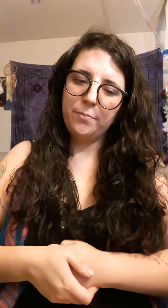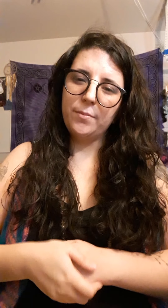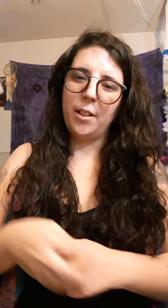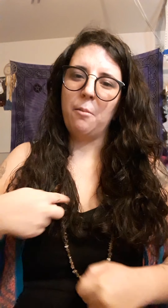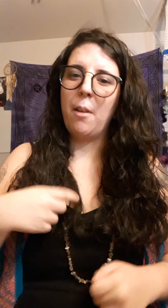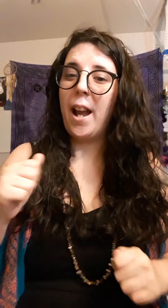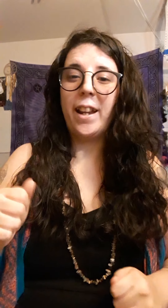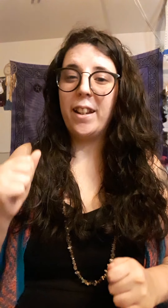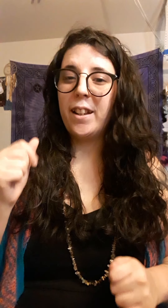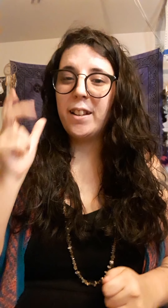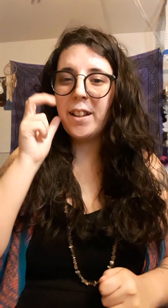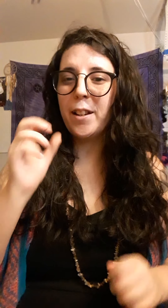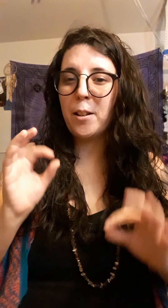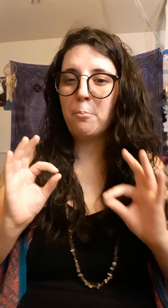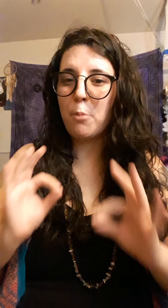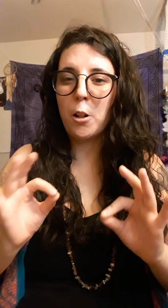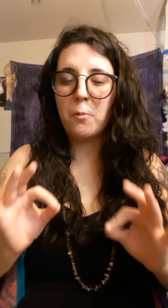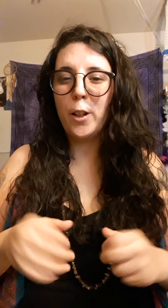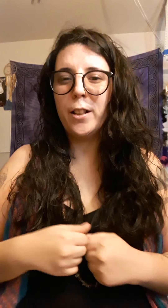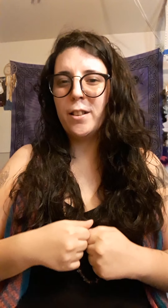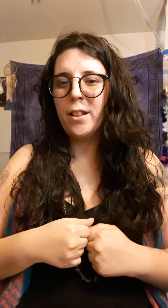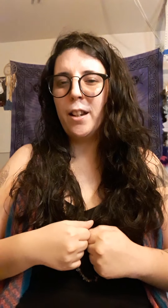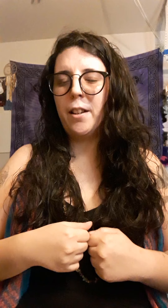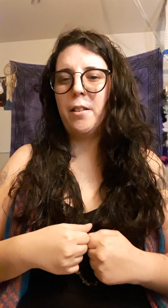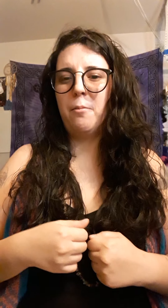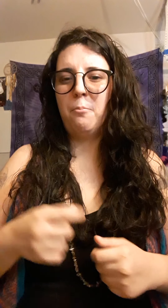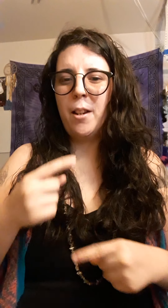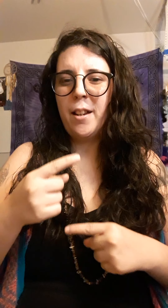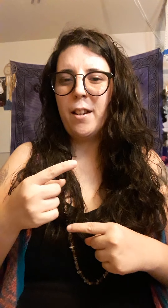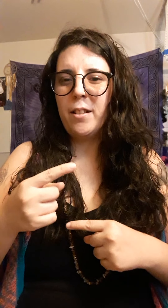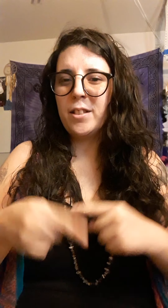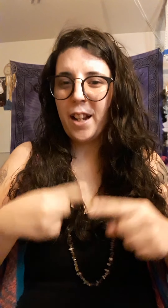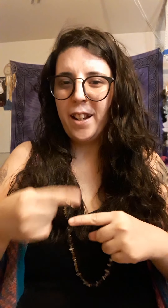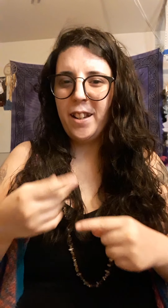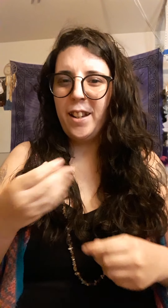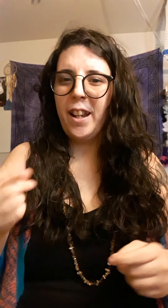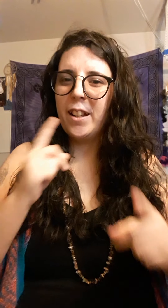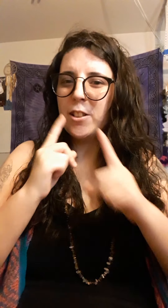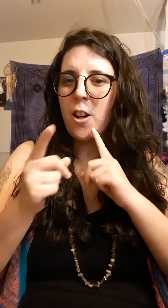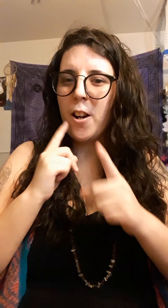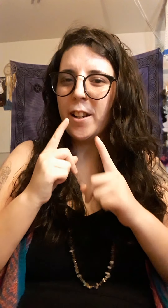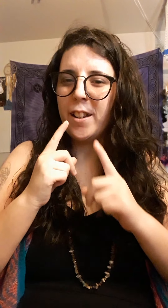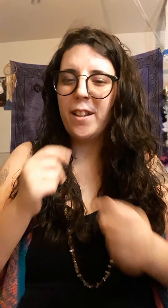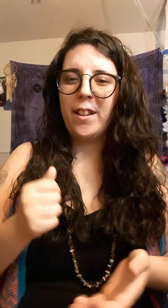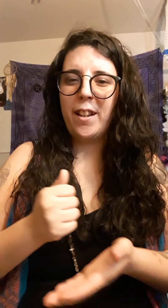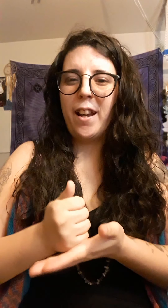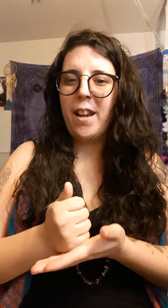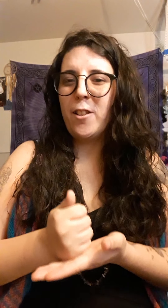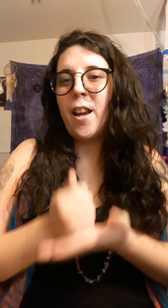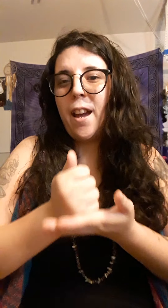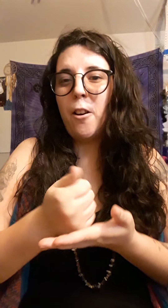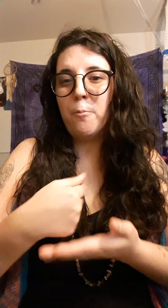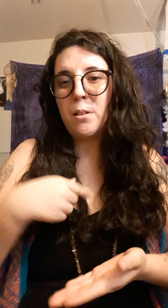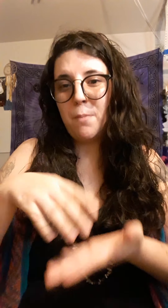I can hear perfect. Signing and talking helps me